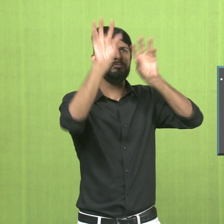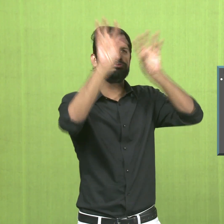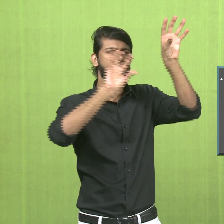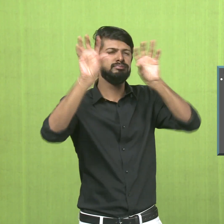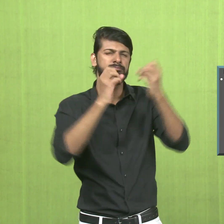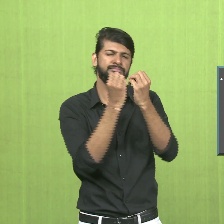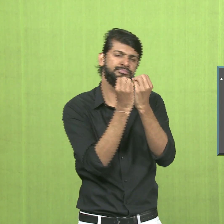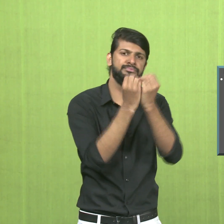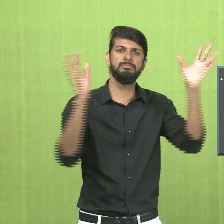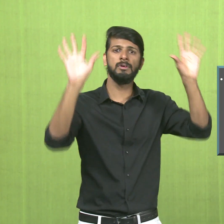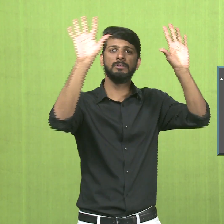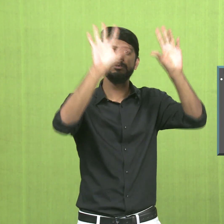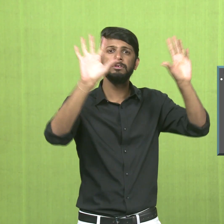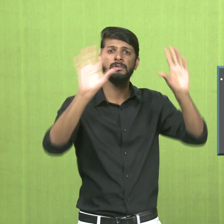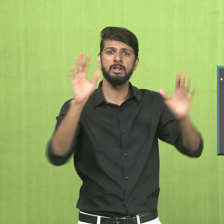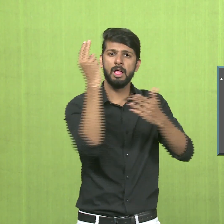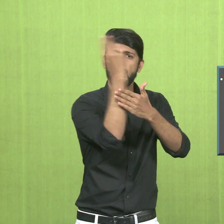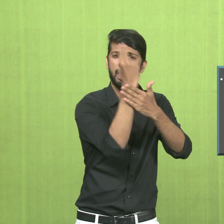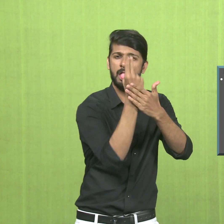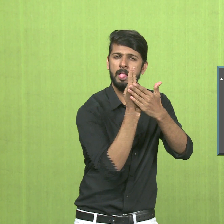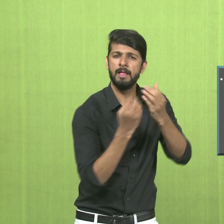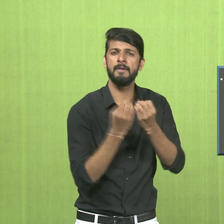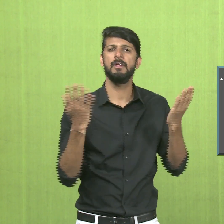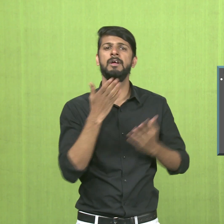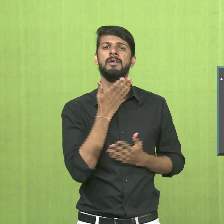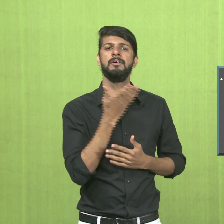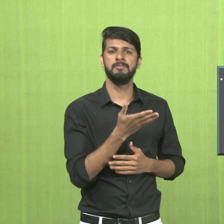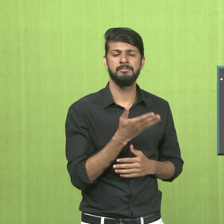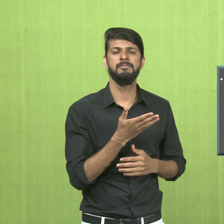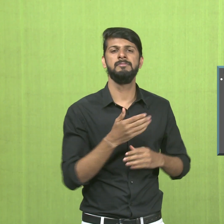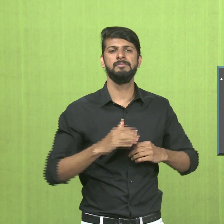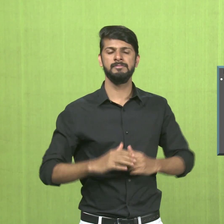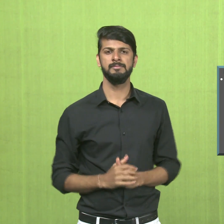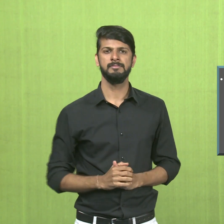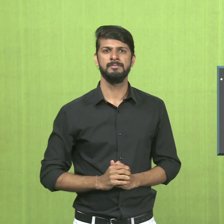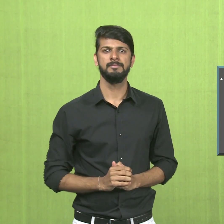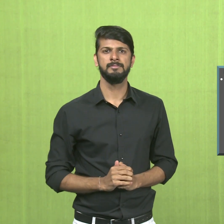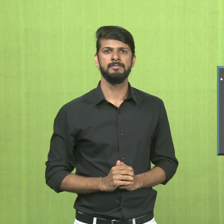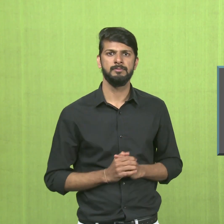within these communities, and all these figures are inside this painting.